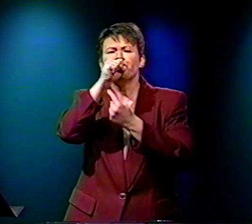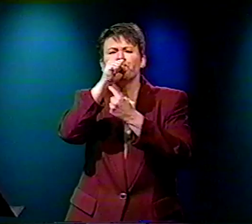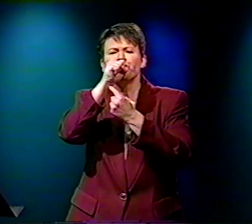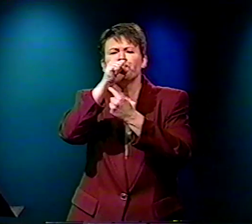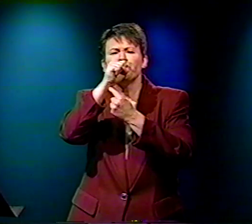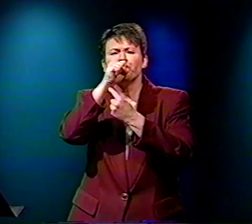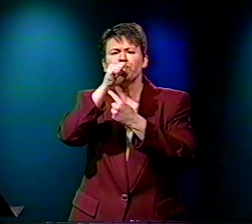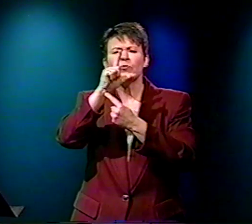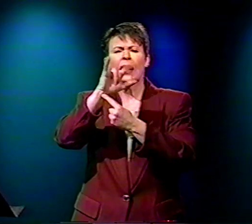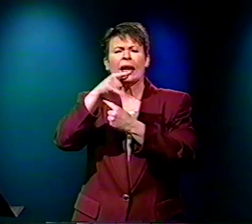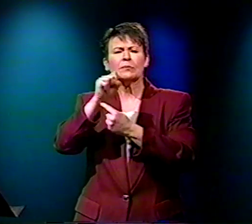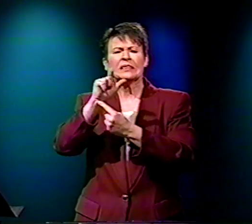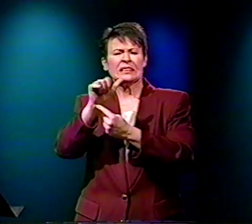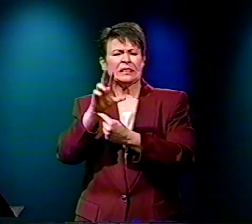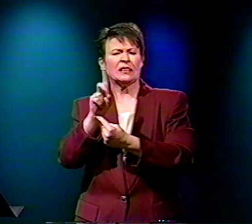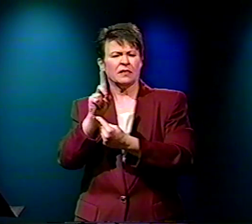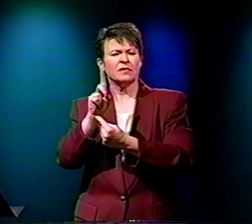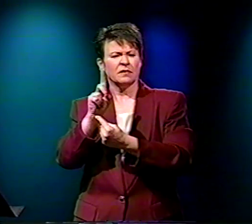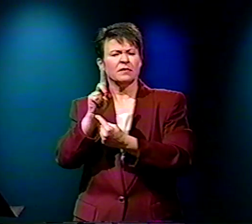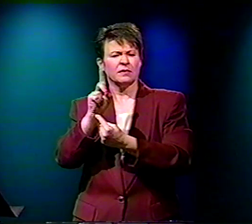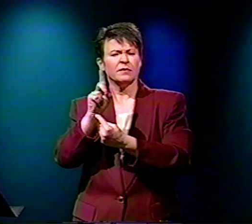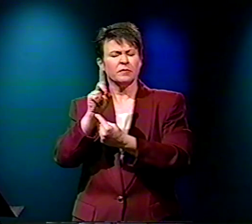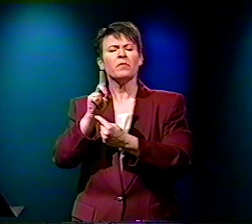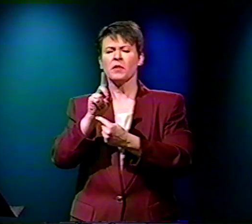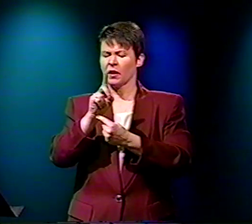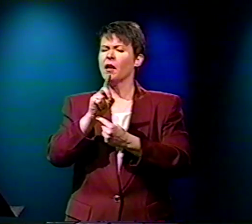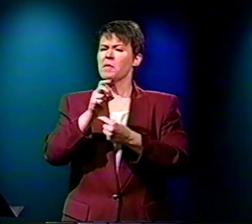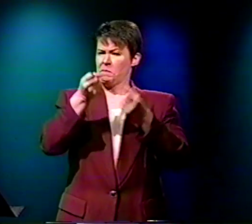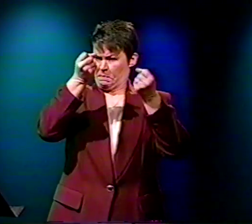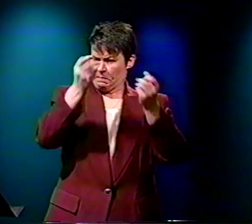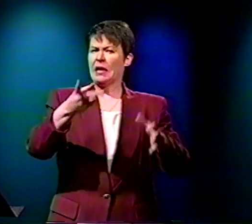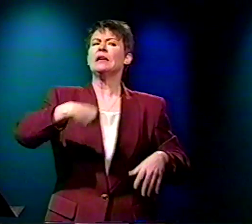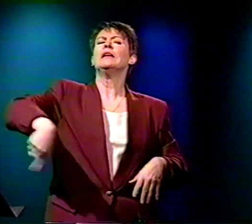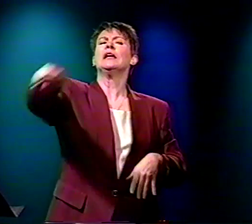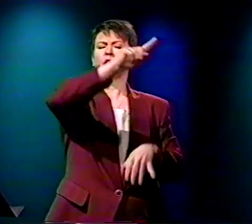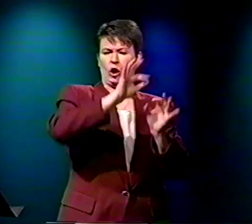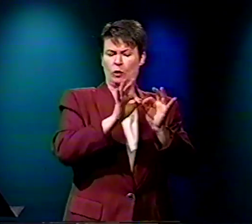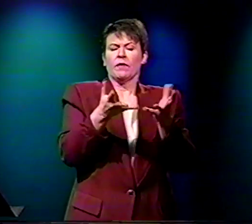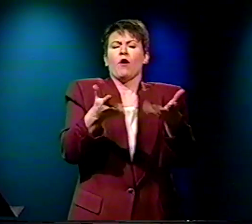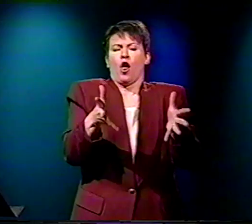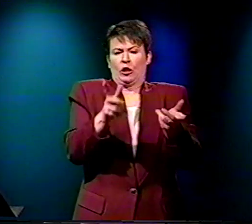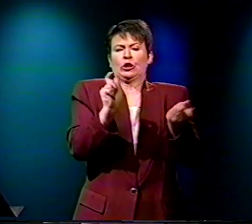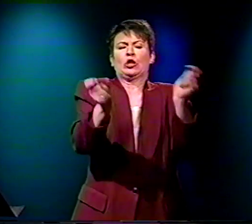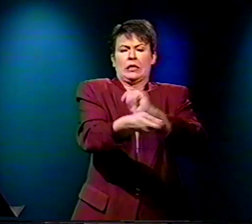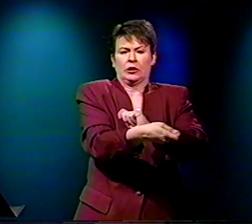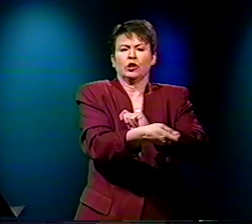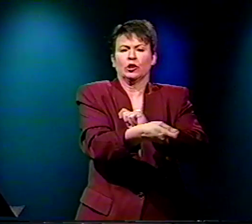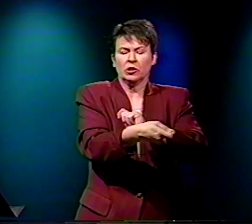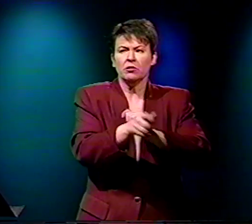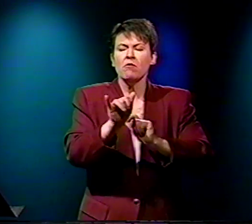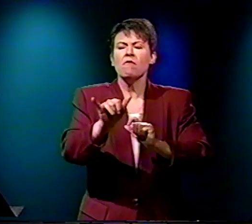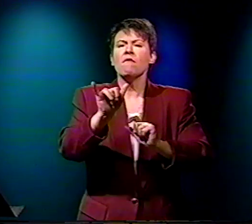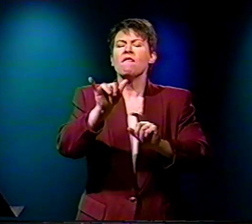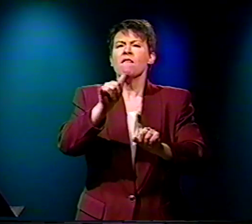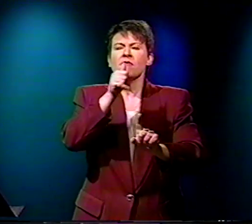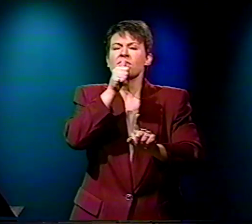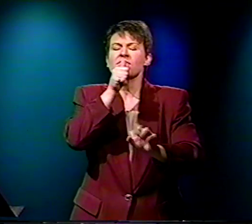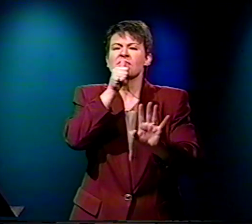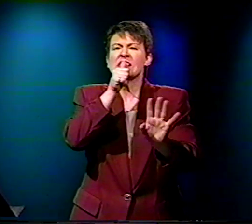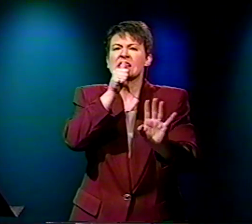tell a soul. My lips are sealed. And many interpreters have already begun to make that